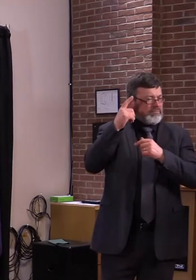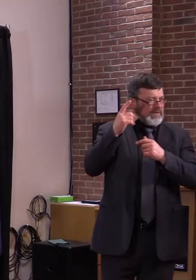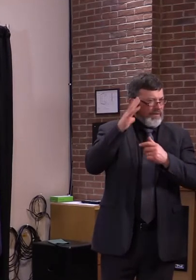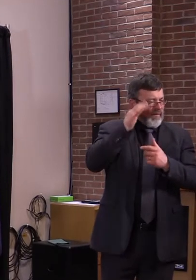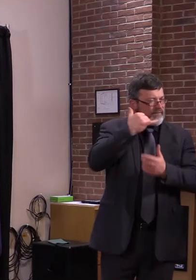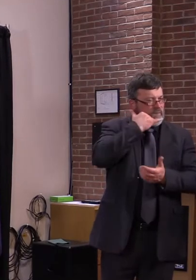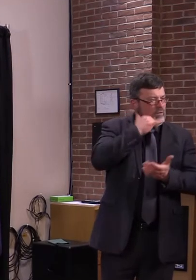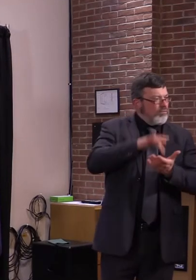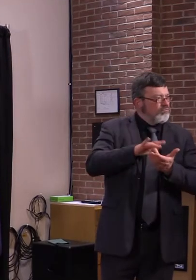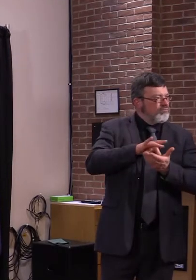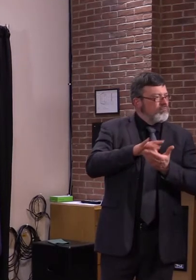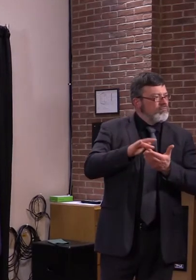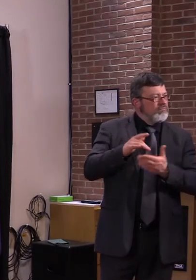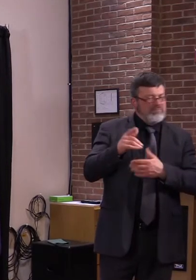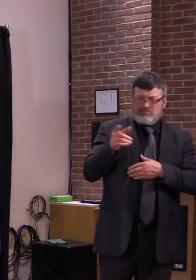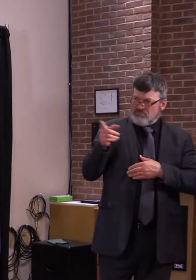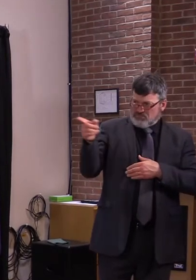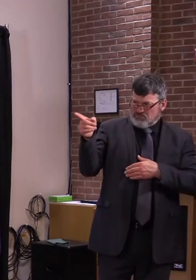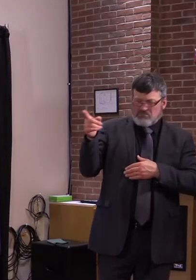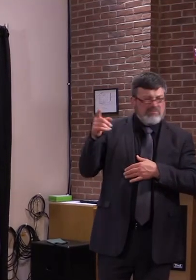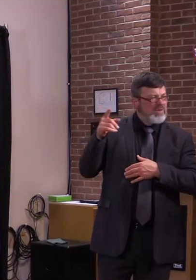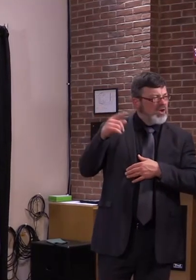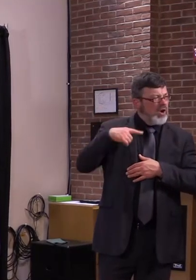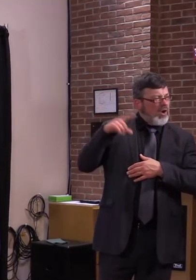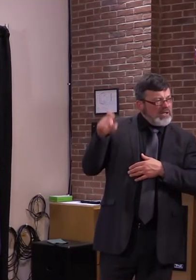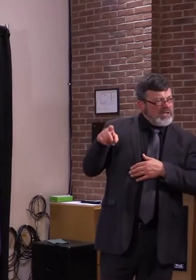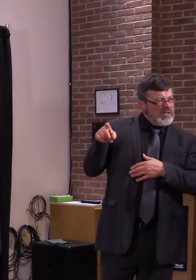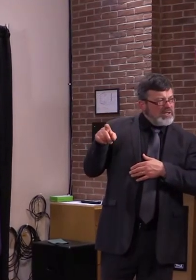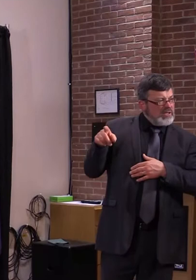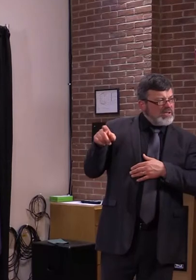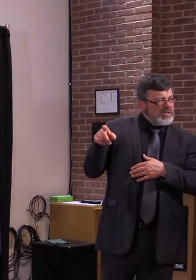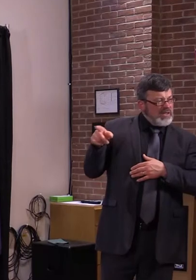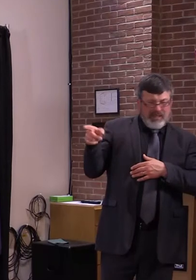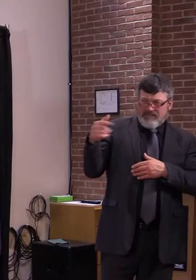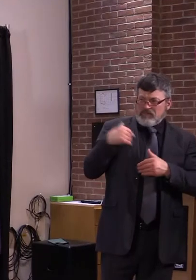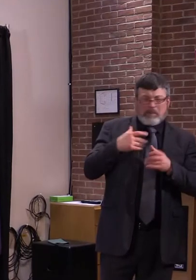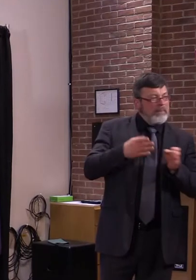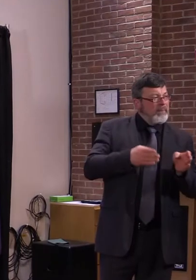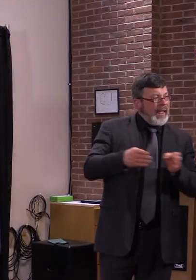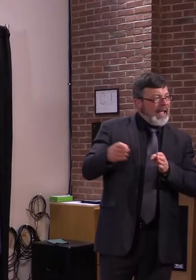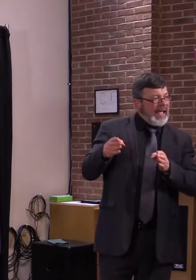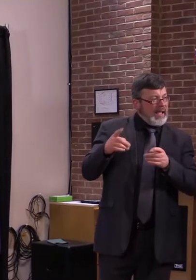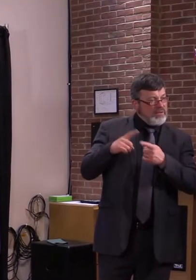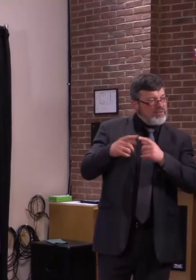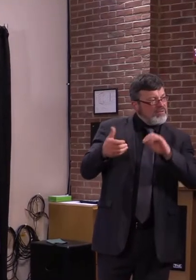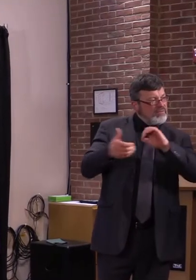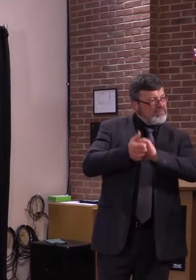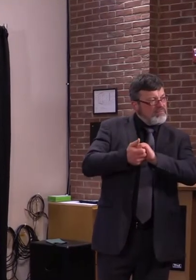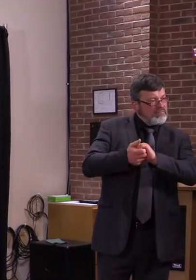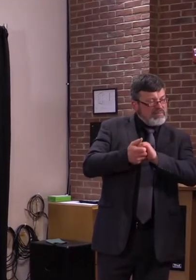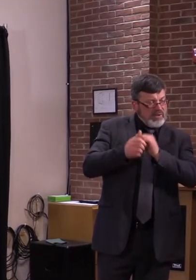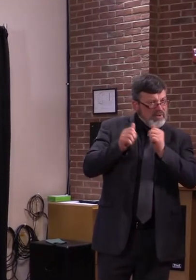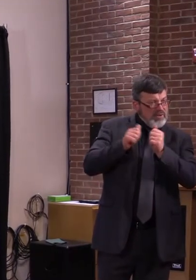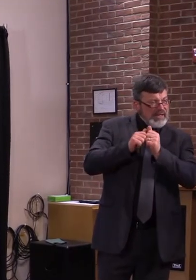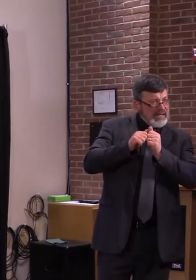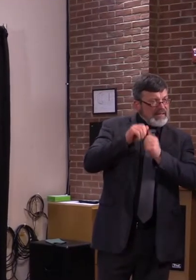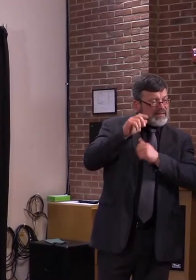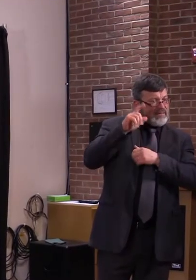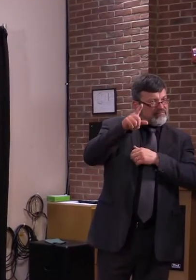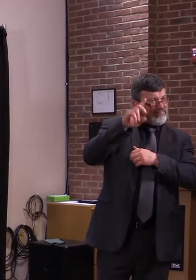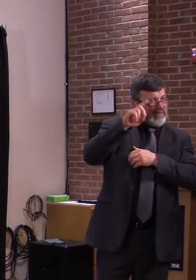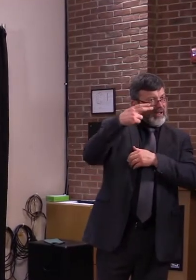you've heard about this and if you have any plans to cooperate with DHS on identifying